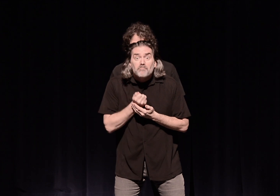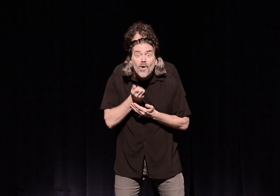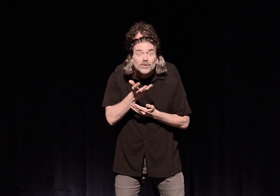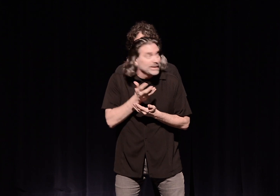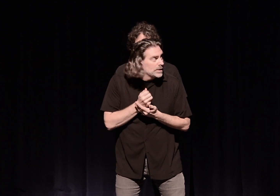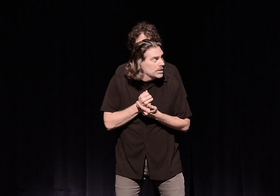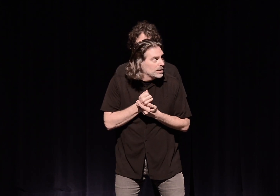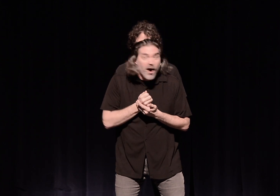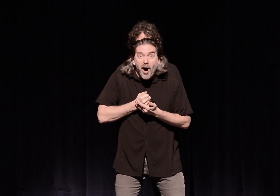Poetry.